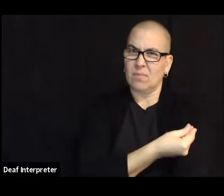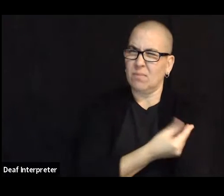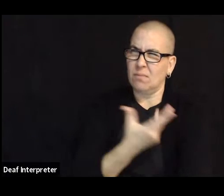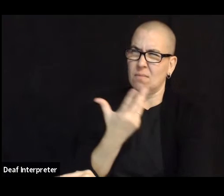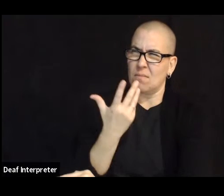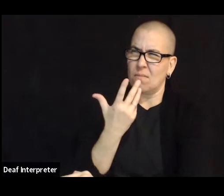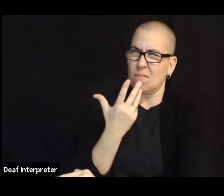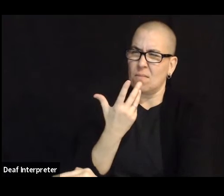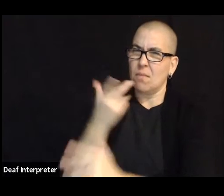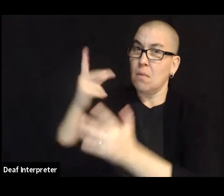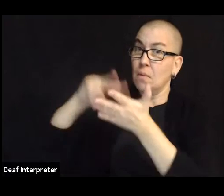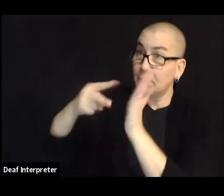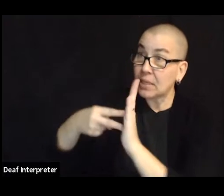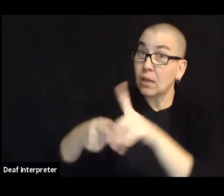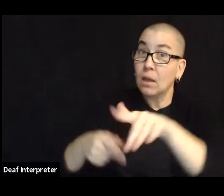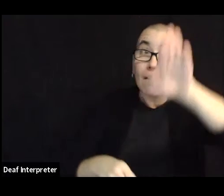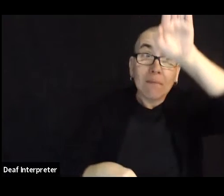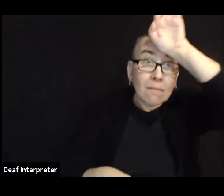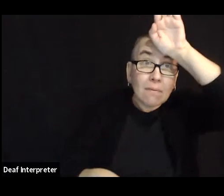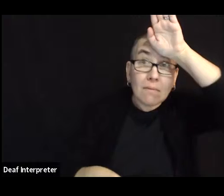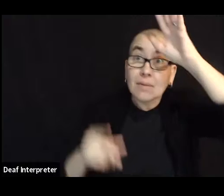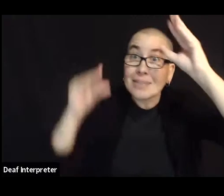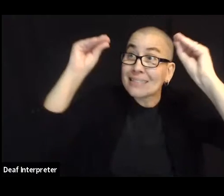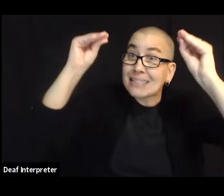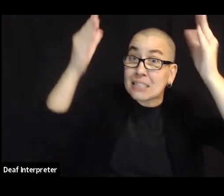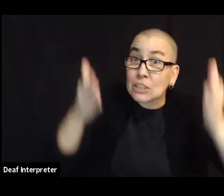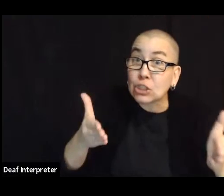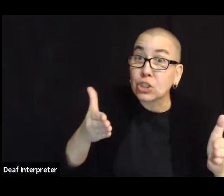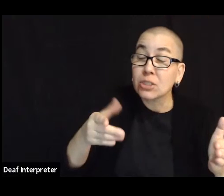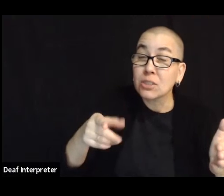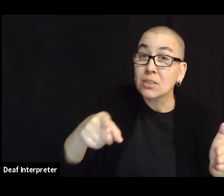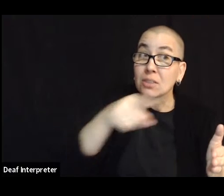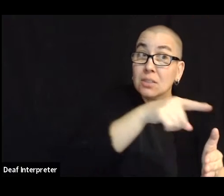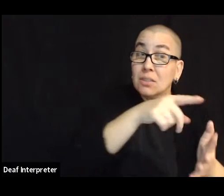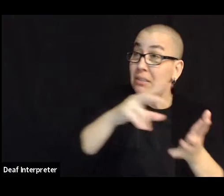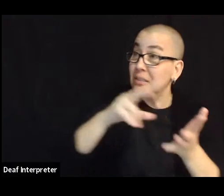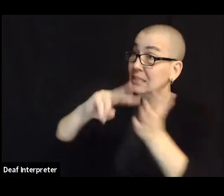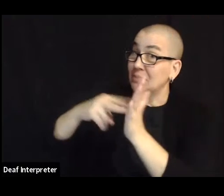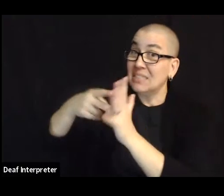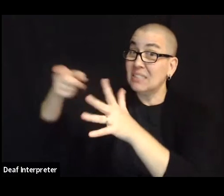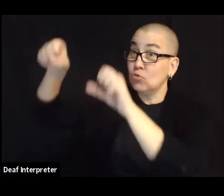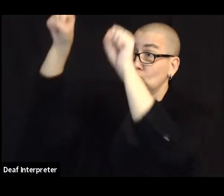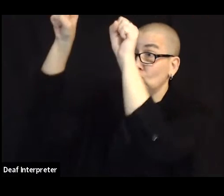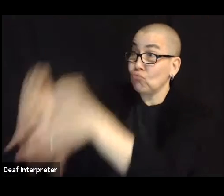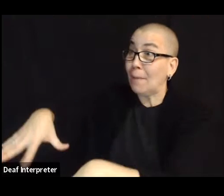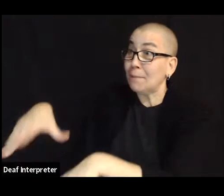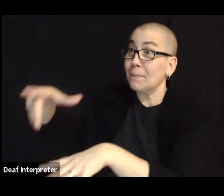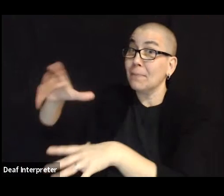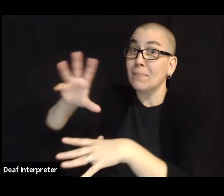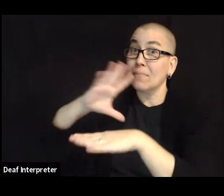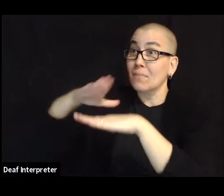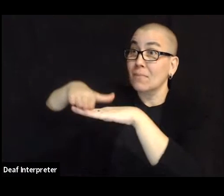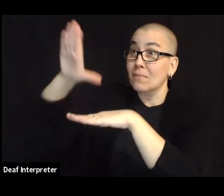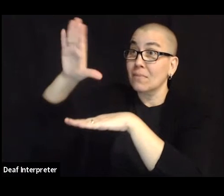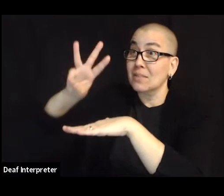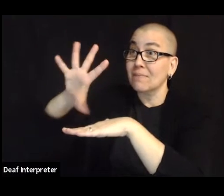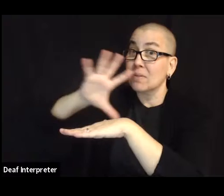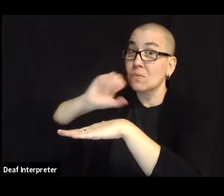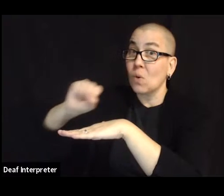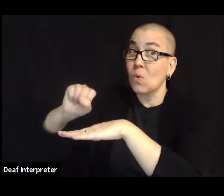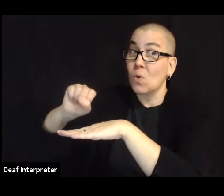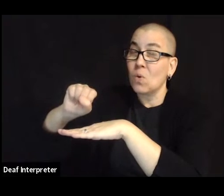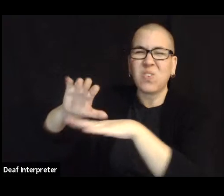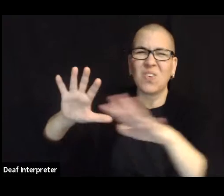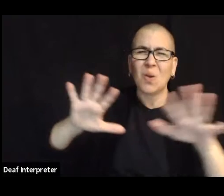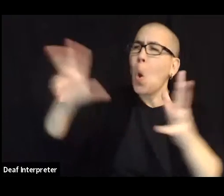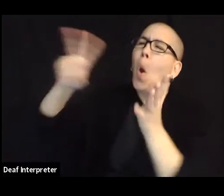does that mean they don't get the vaccine? And similarly, if they're releasing everything at once, does that mean that there's any question that people will have access to